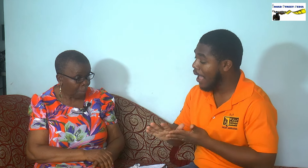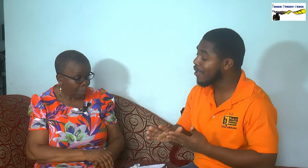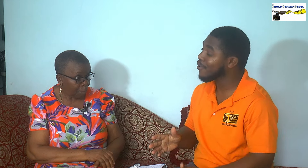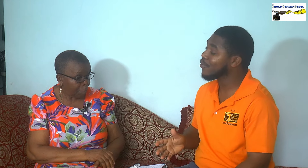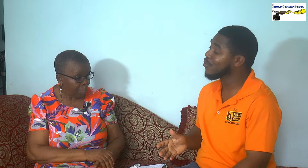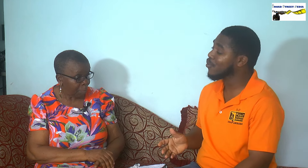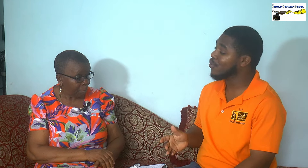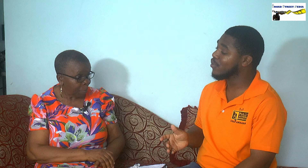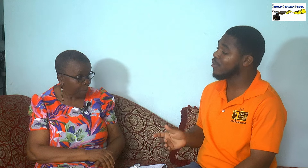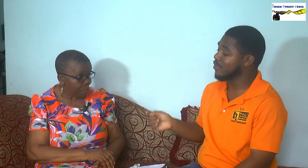That's nice.